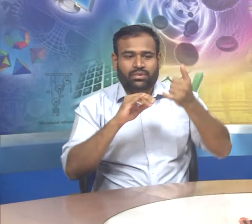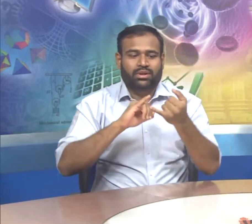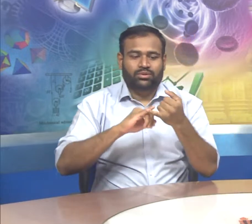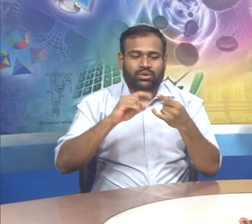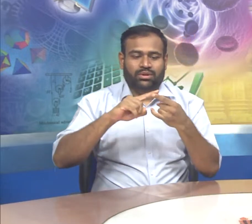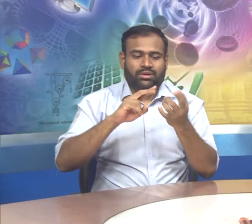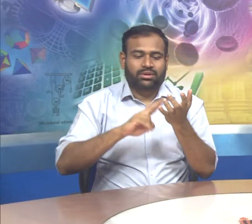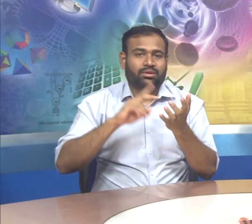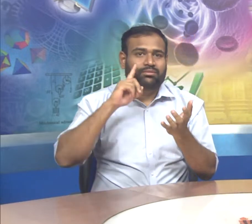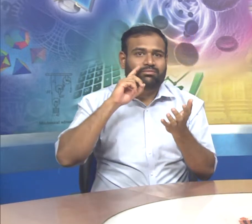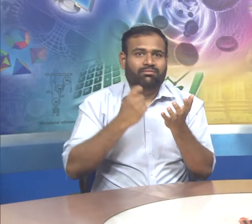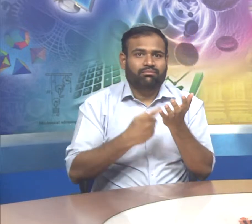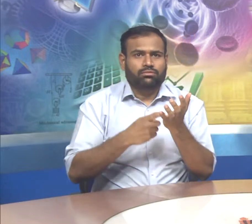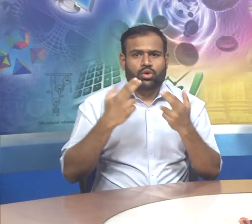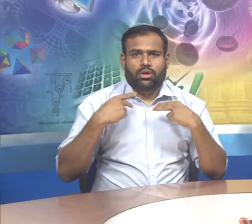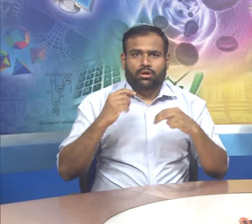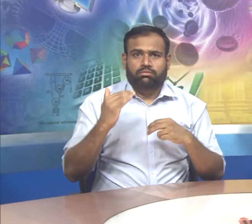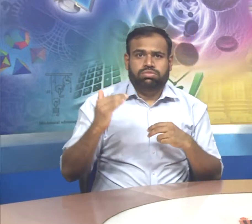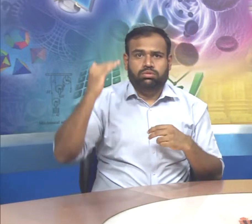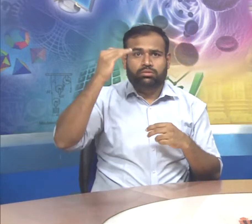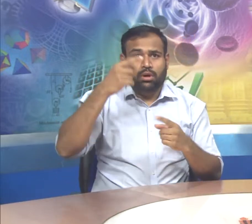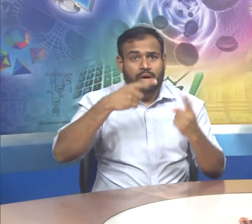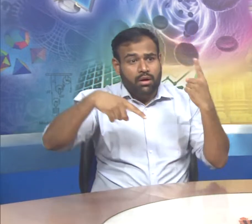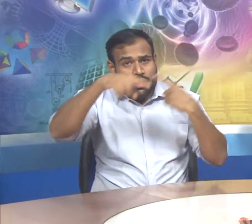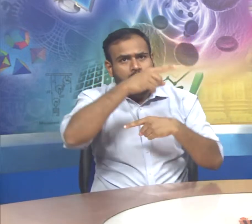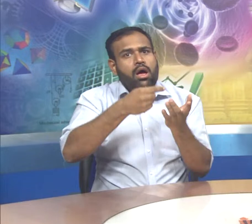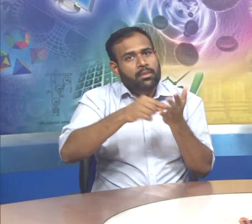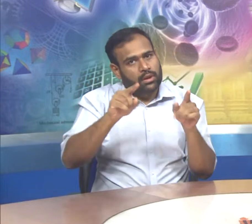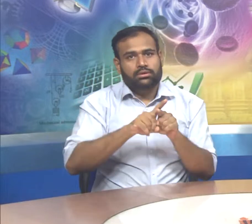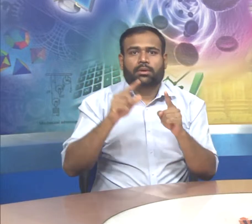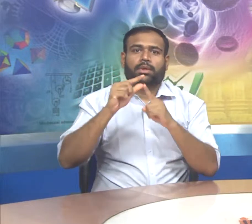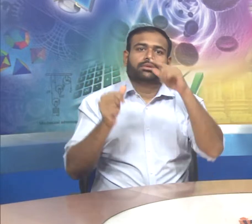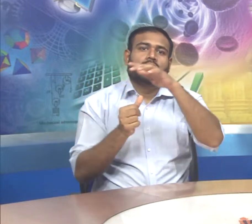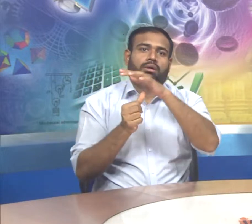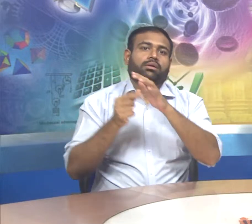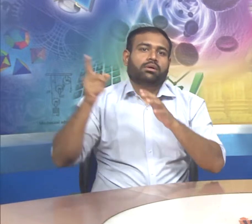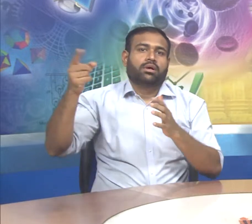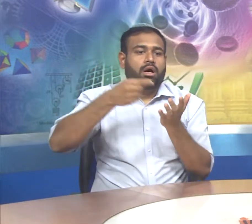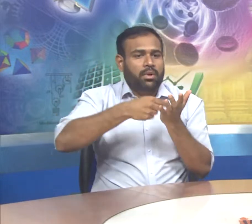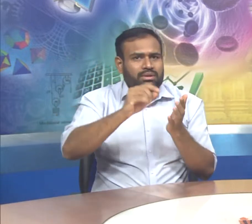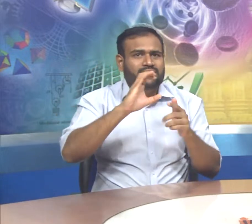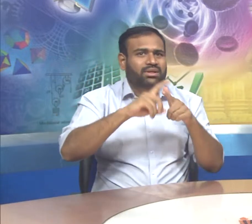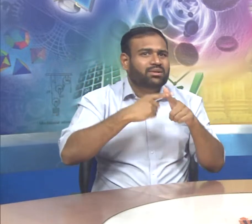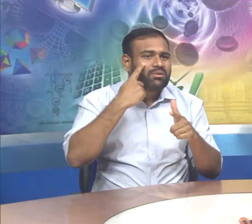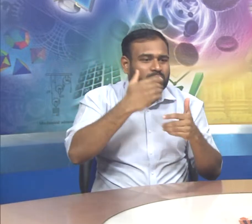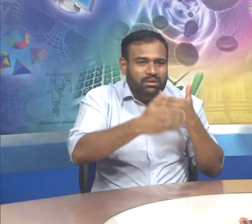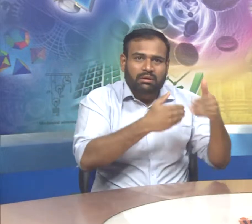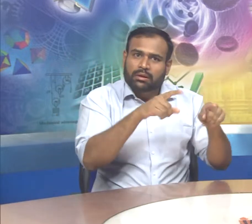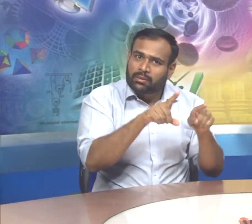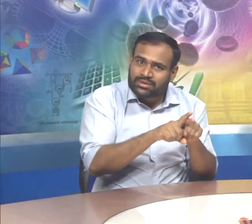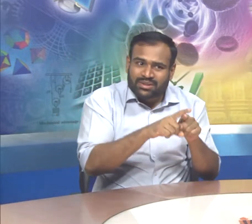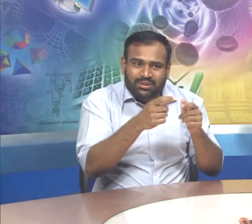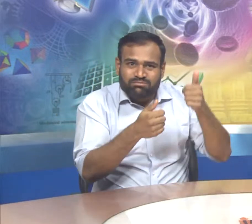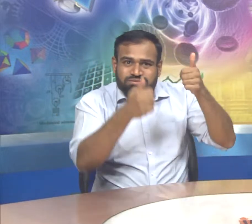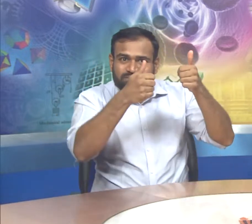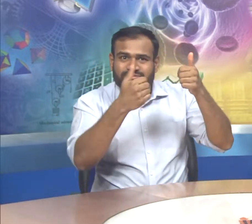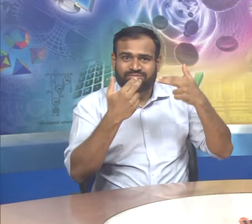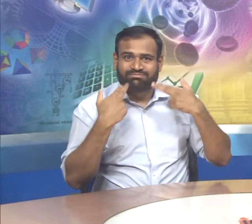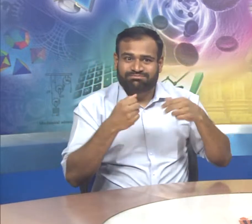Normally, the senior most judge of the Supreme Court is appointed as the Chief Justice